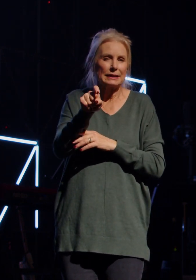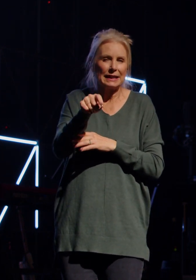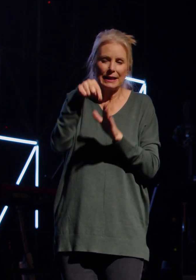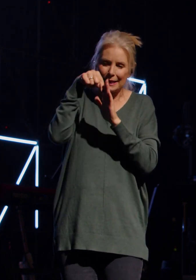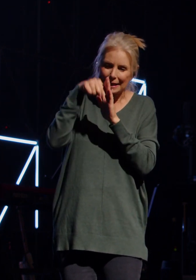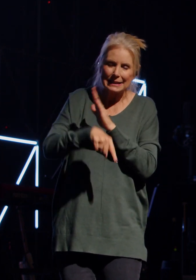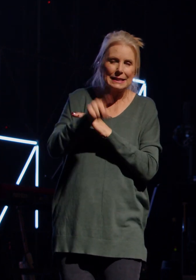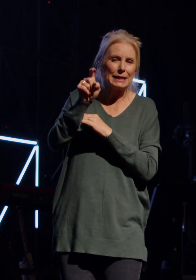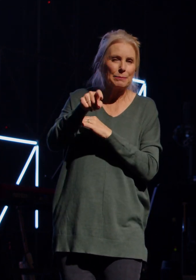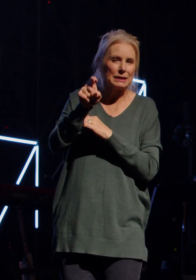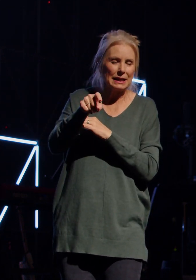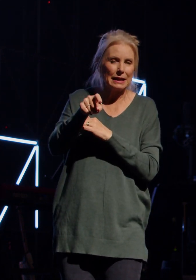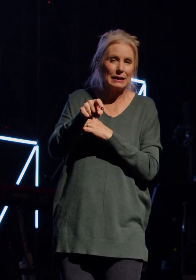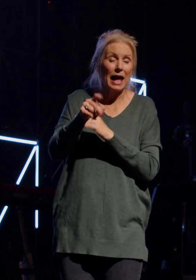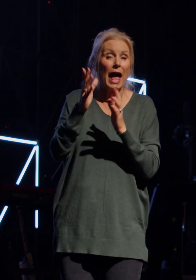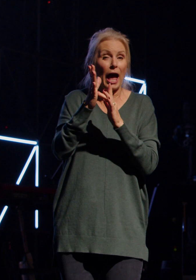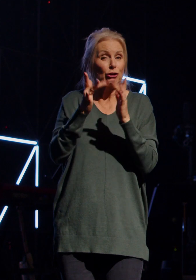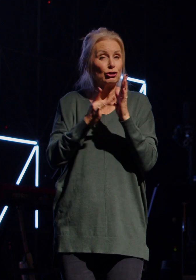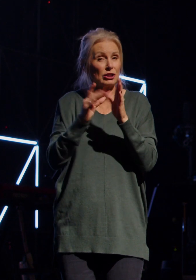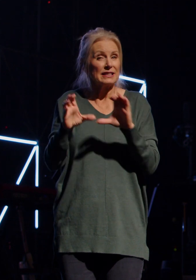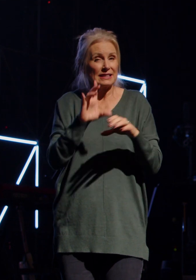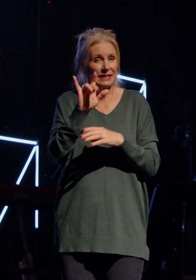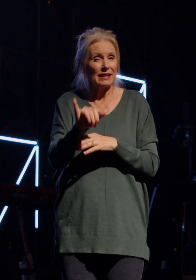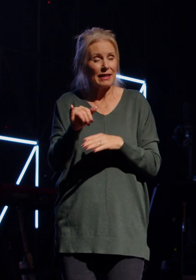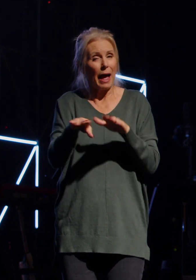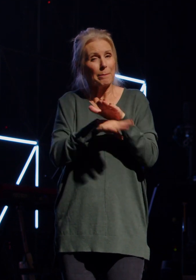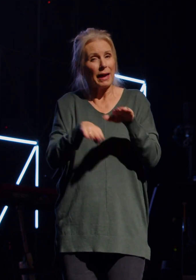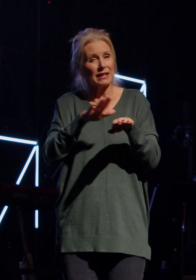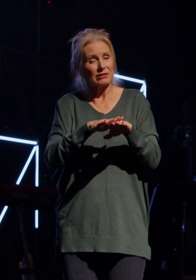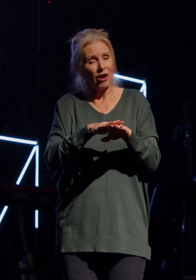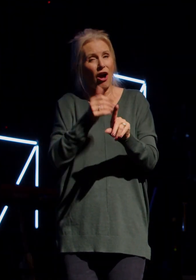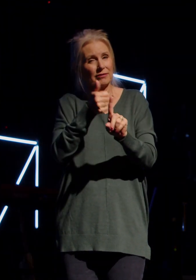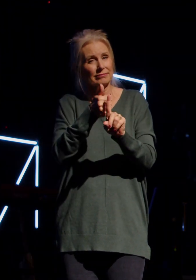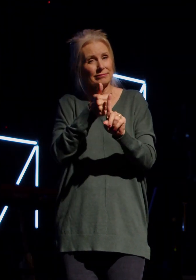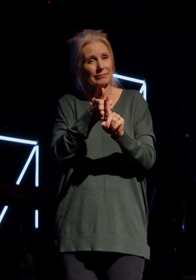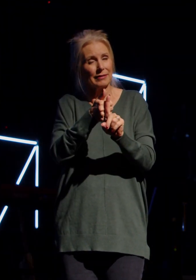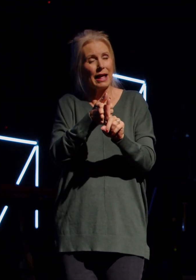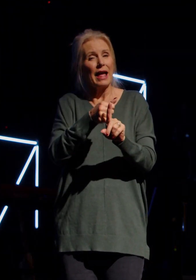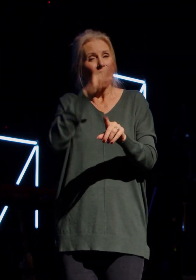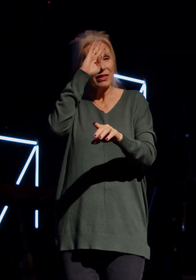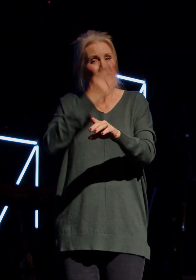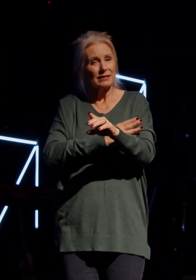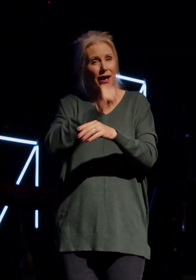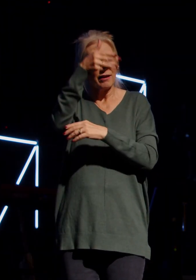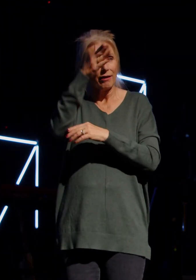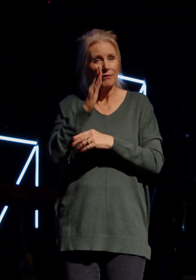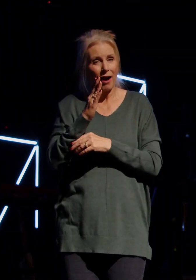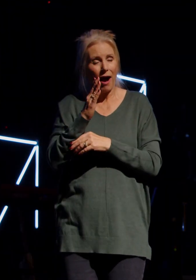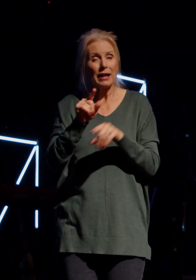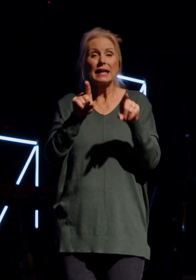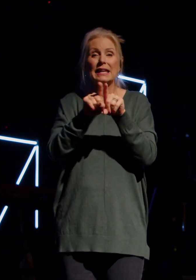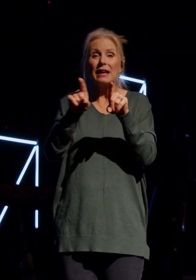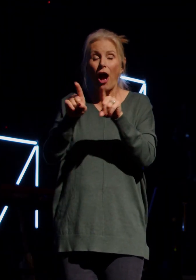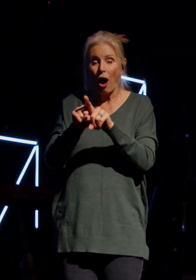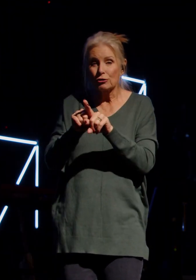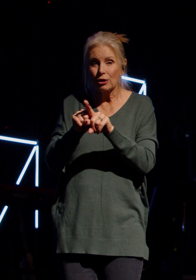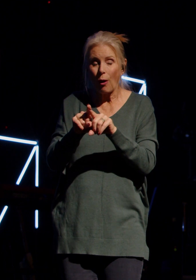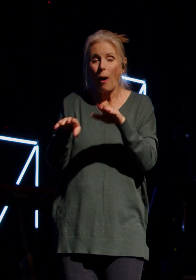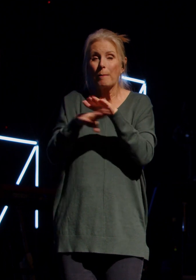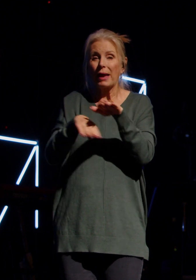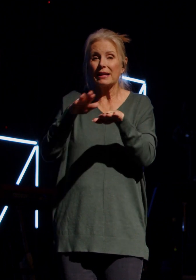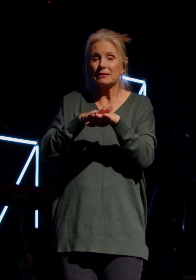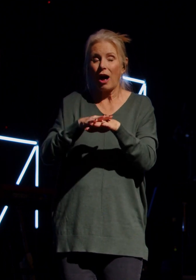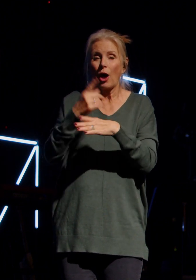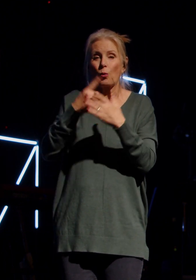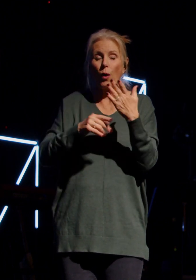And Jesus did this based upon who he is, being the Son of God. He also did this based upon what